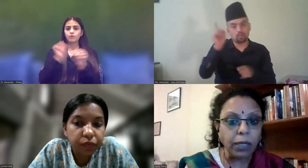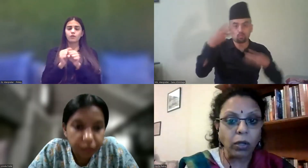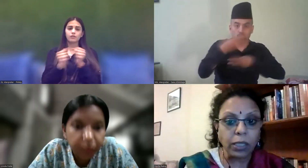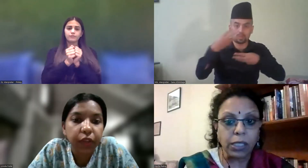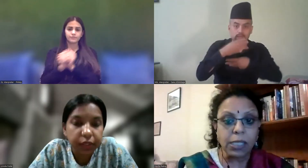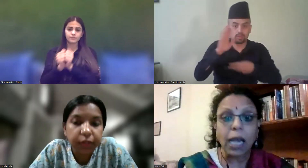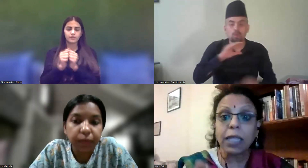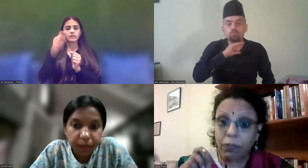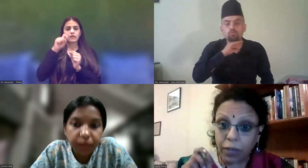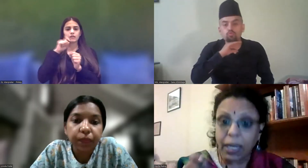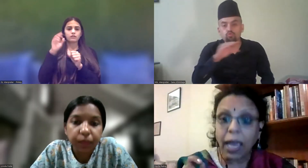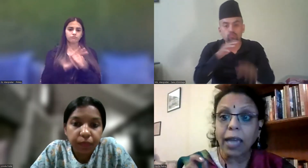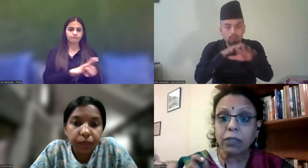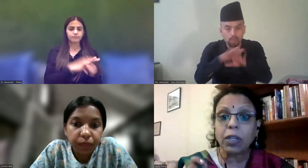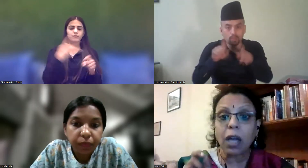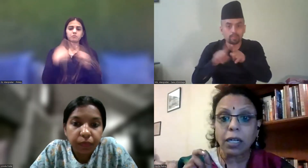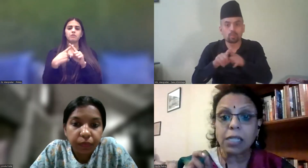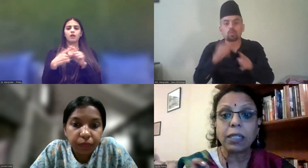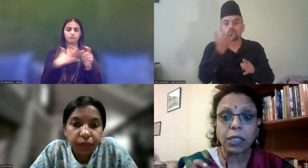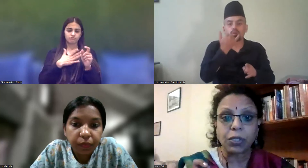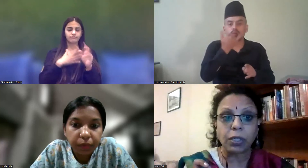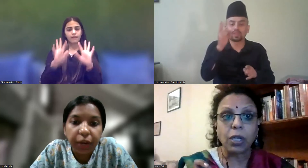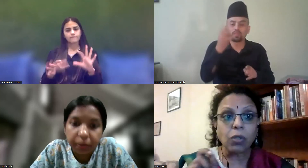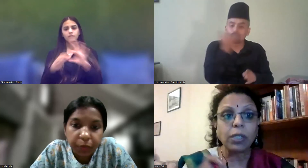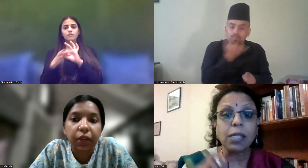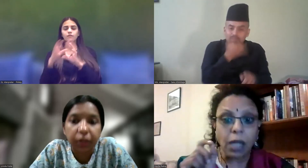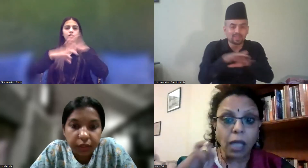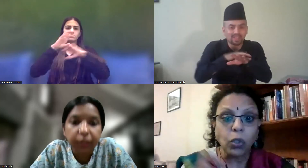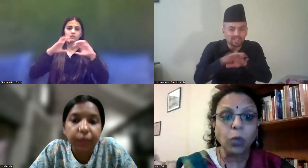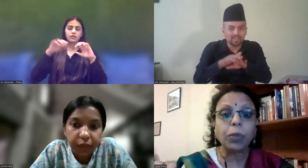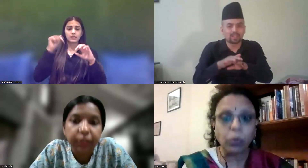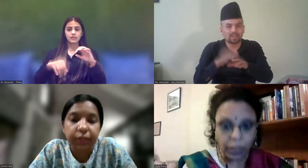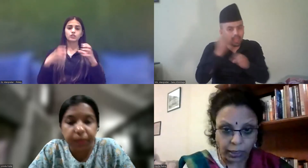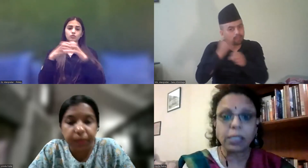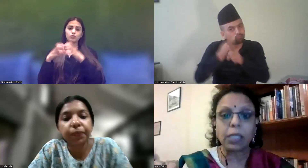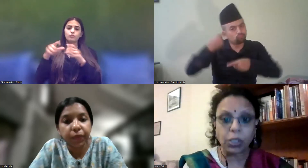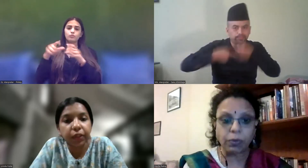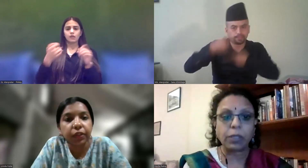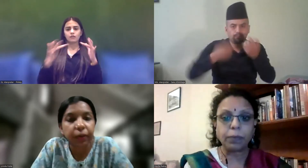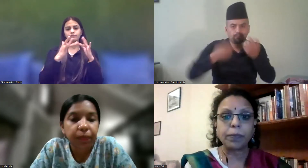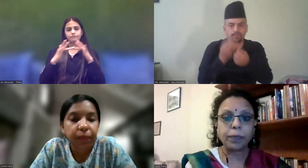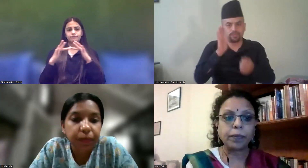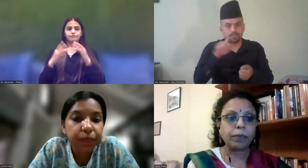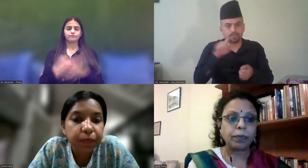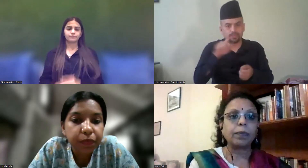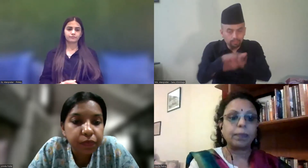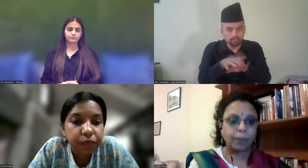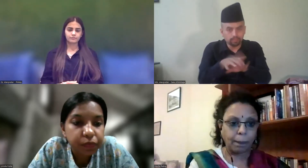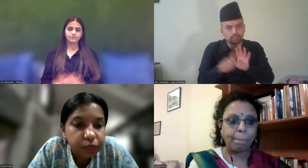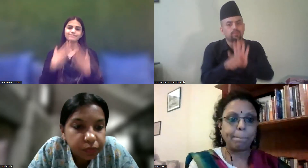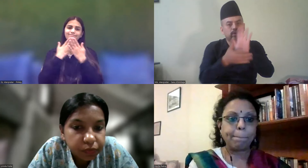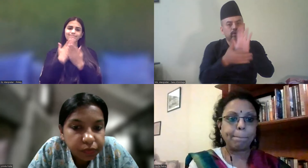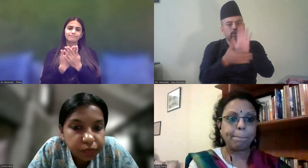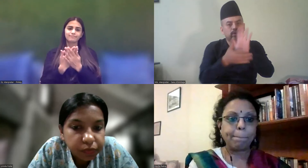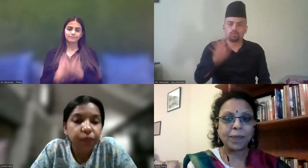sexual minorities, and they were very active in our consultation. So that's another group you can get in touch with. Thank you. We look